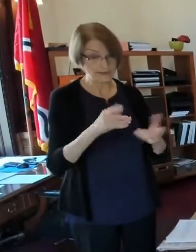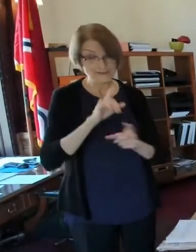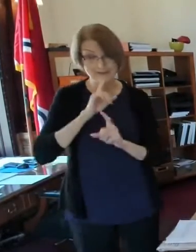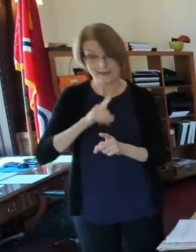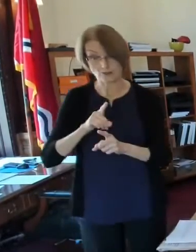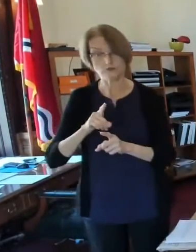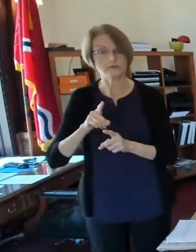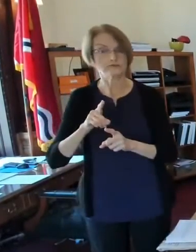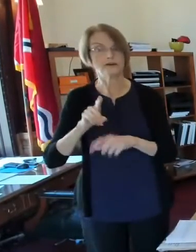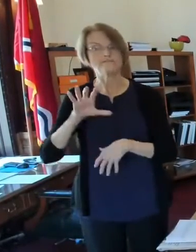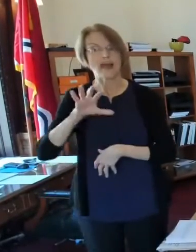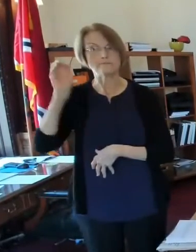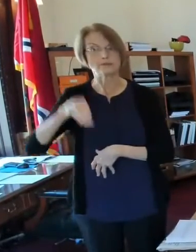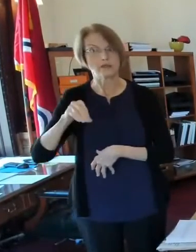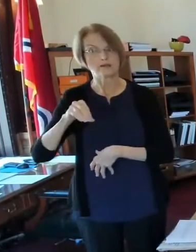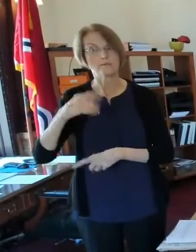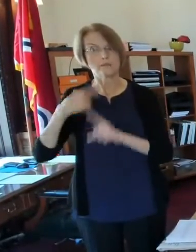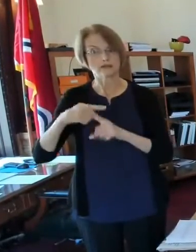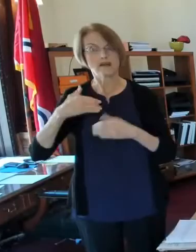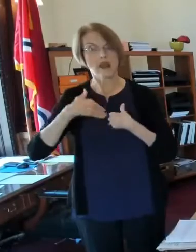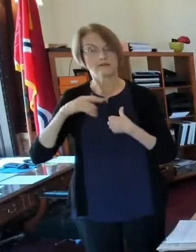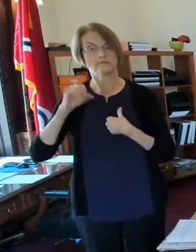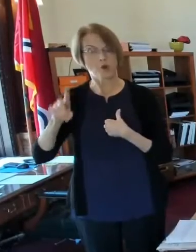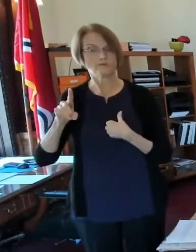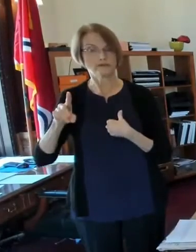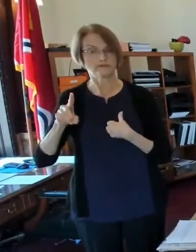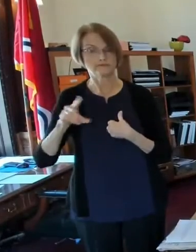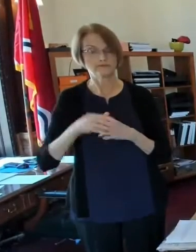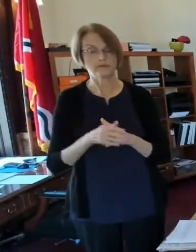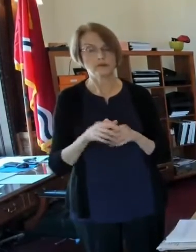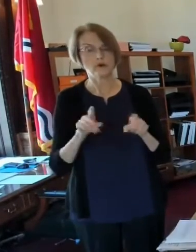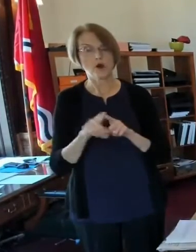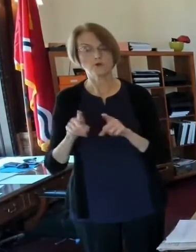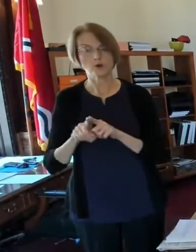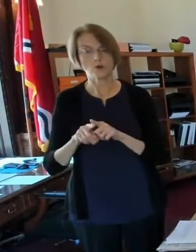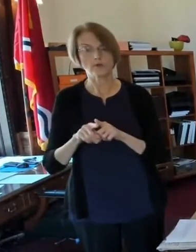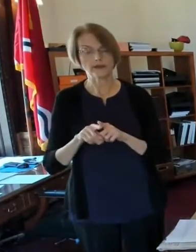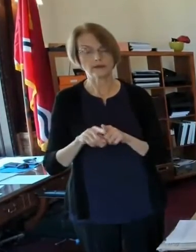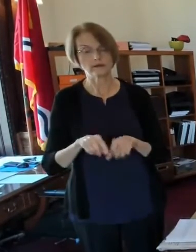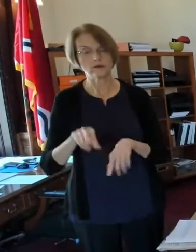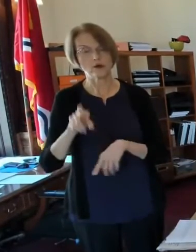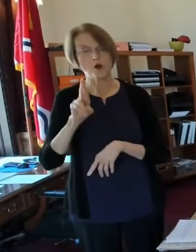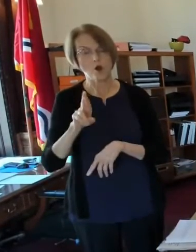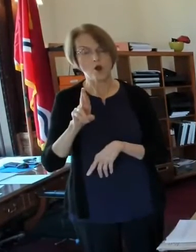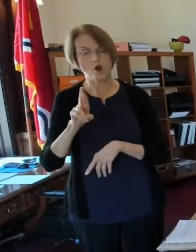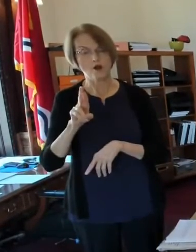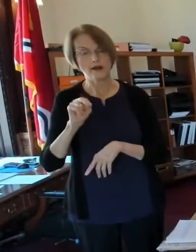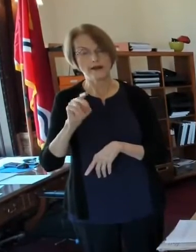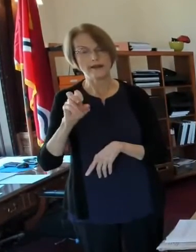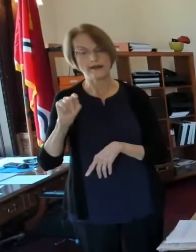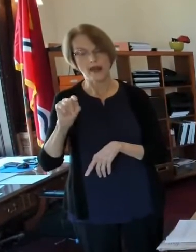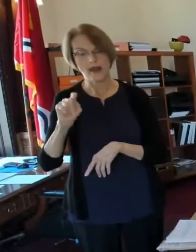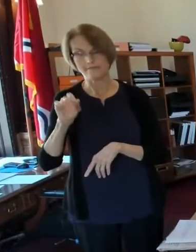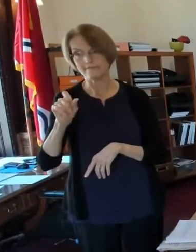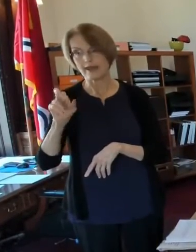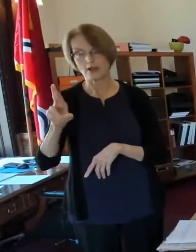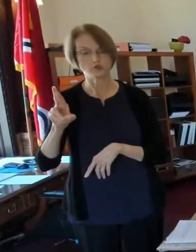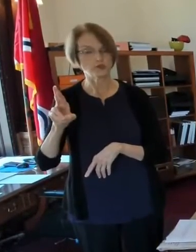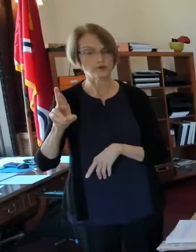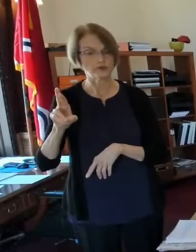positive. And that, along with what's called the R-naught factor, which I have that